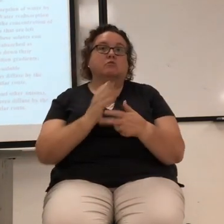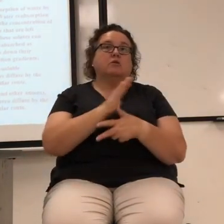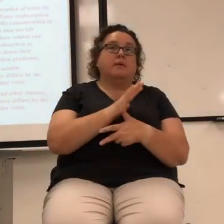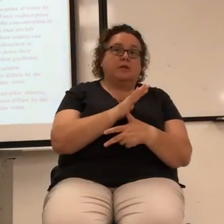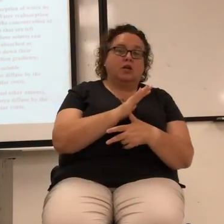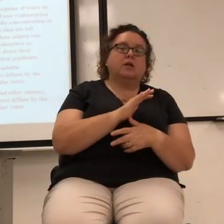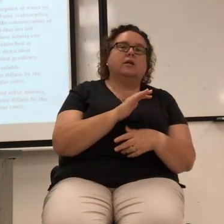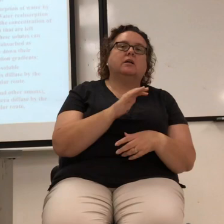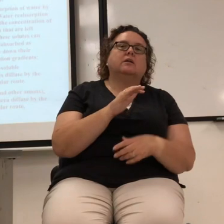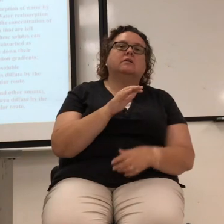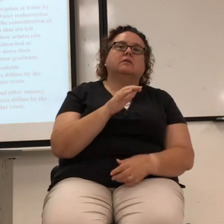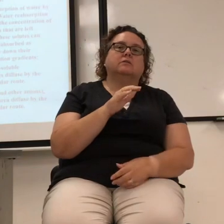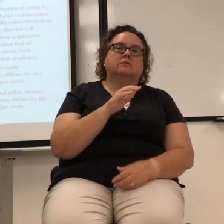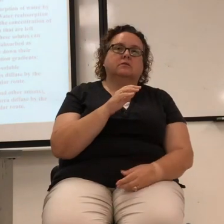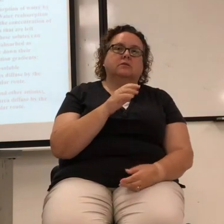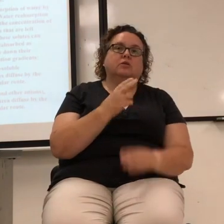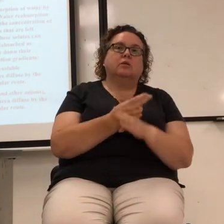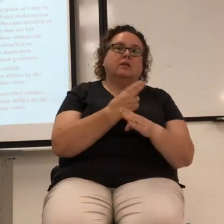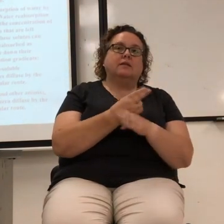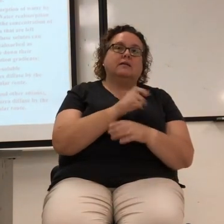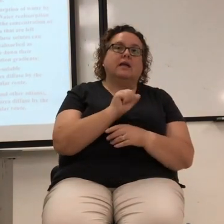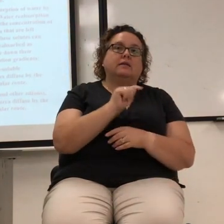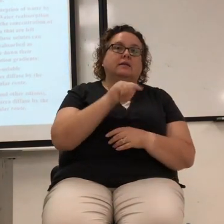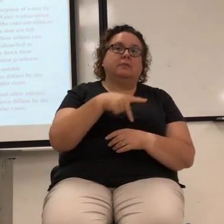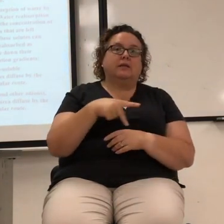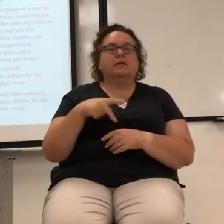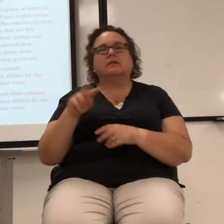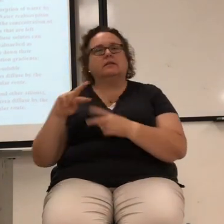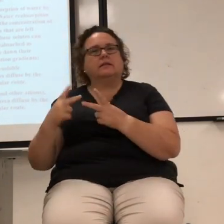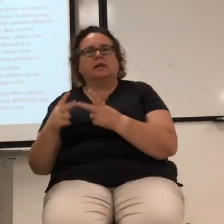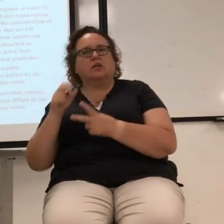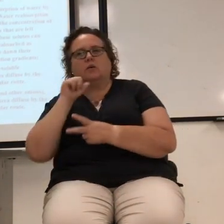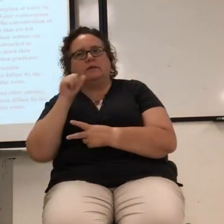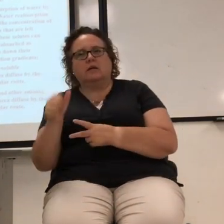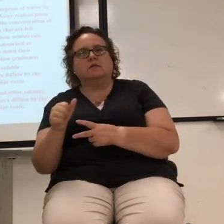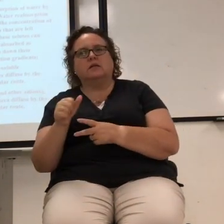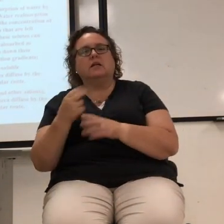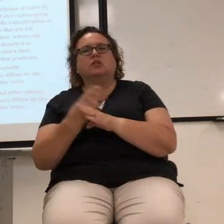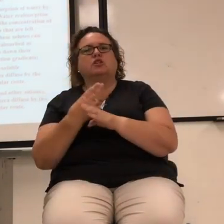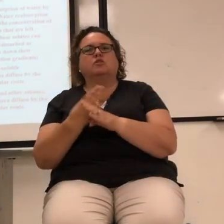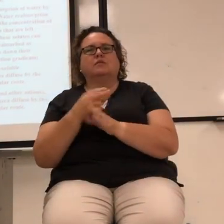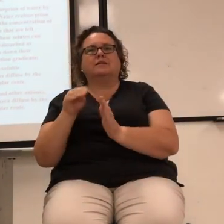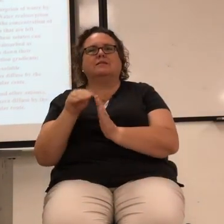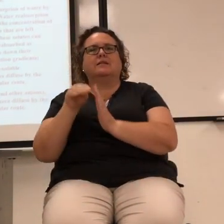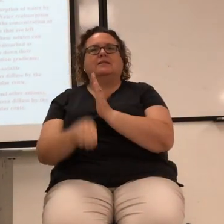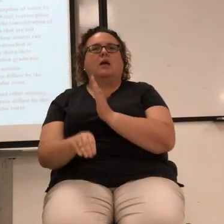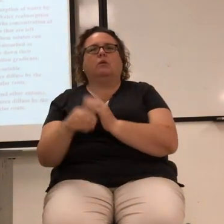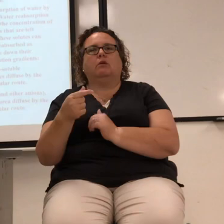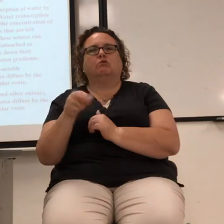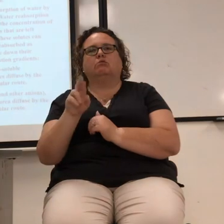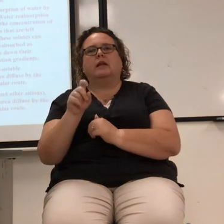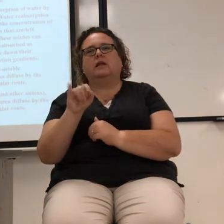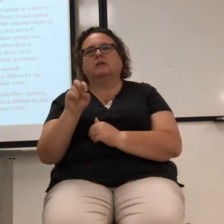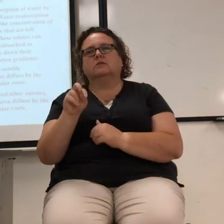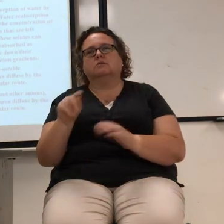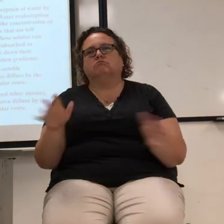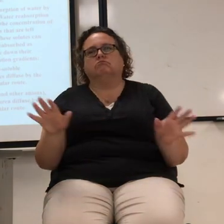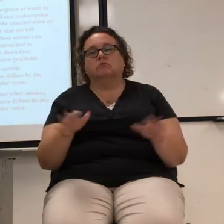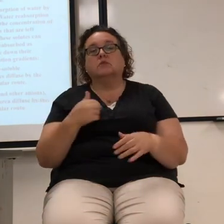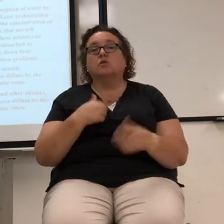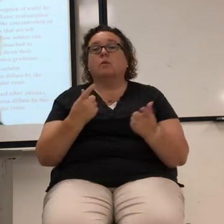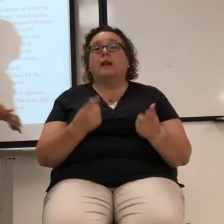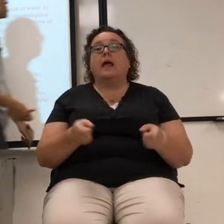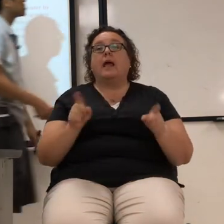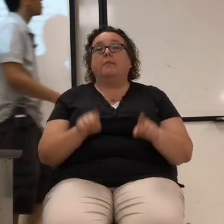hydrolyzes ATP, the secondary does not. It just uses the downhill gradient. Okay. So what happens